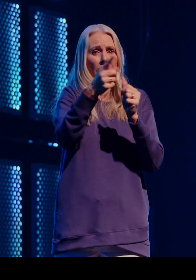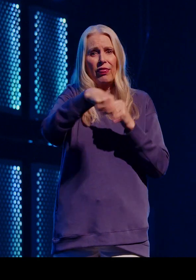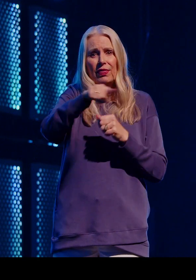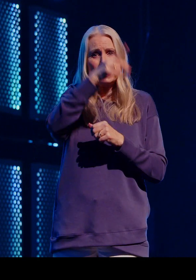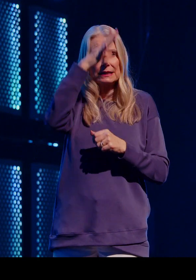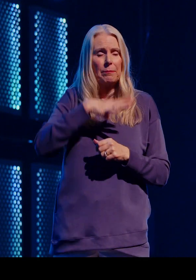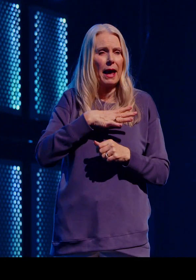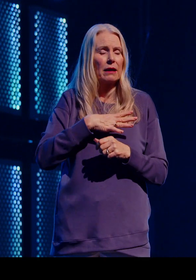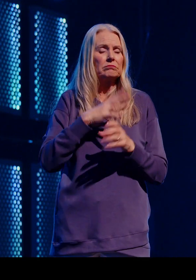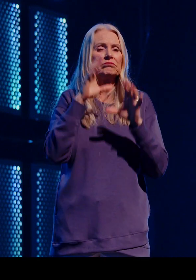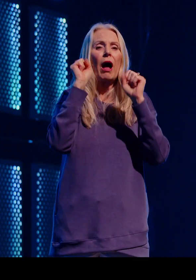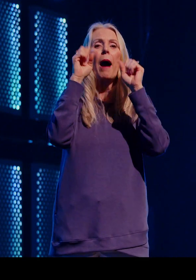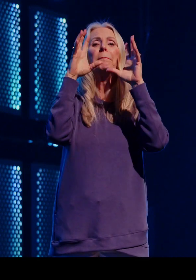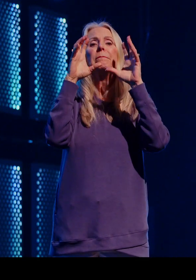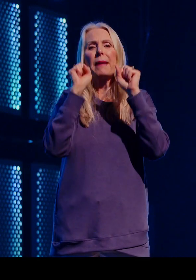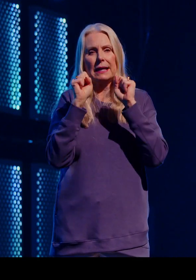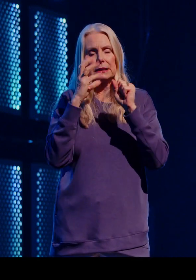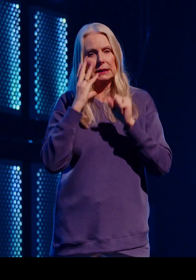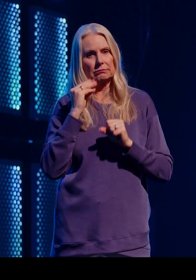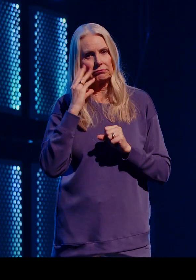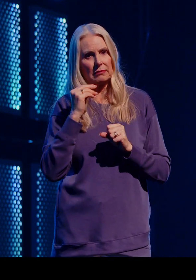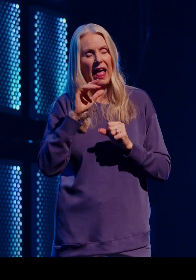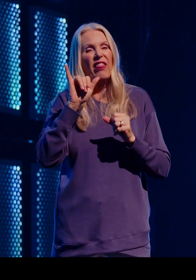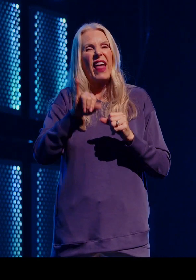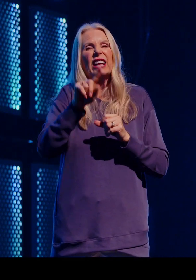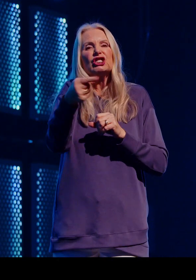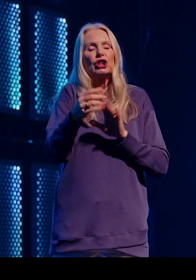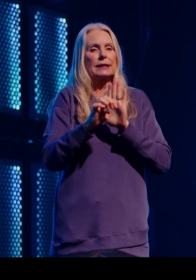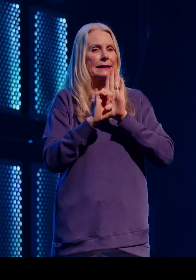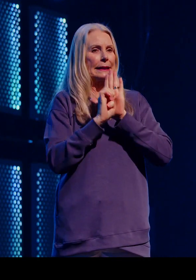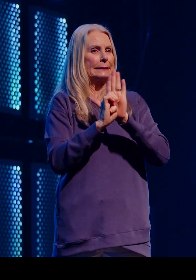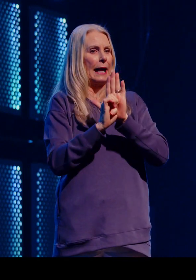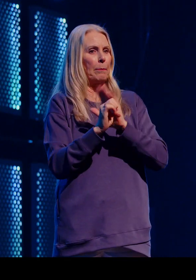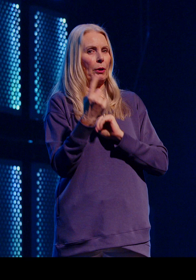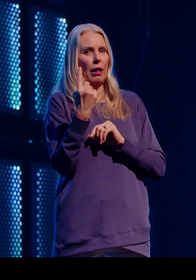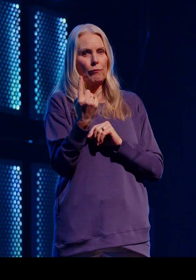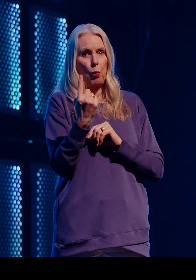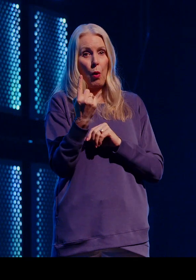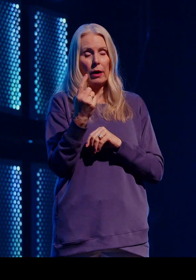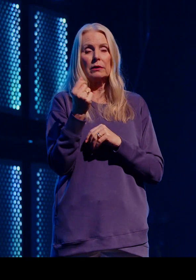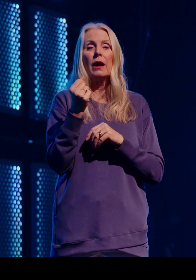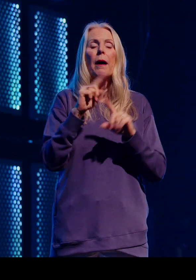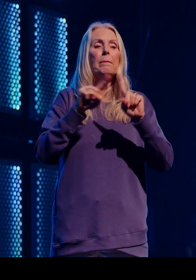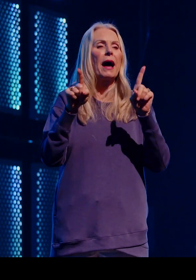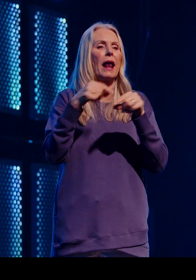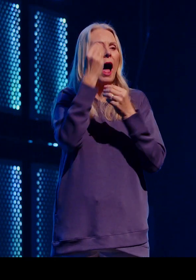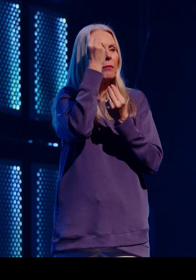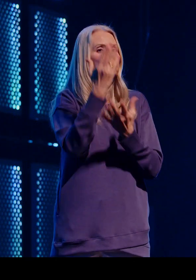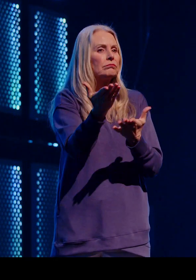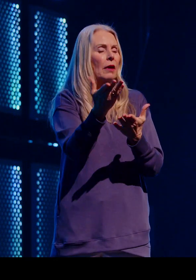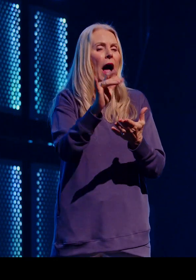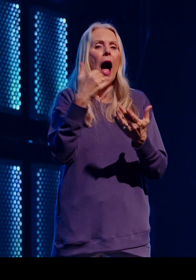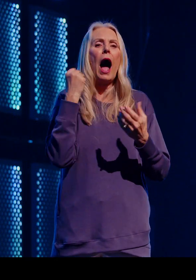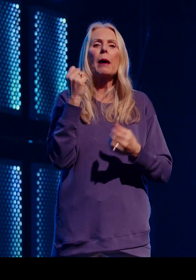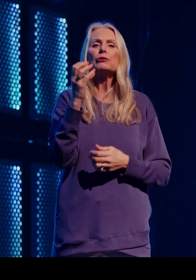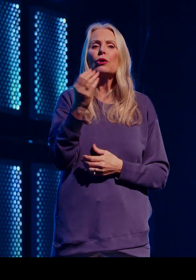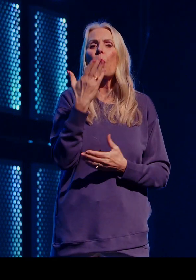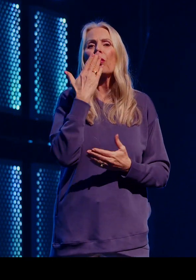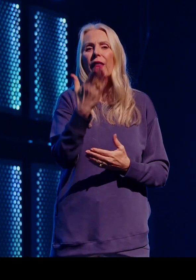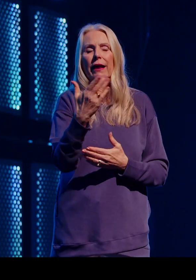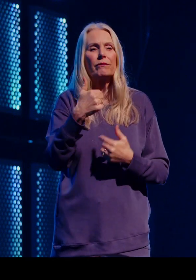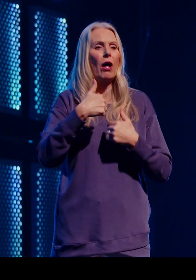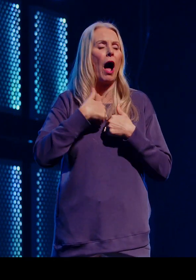some amazing men here at the Grove, and this is just a sample of them. And so I tell you what, I'm so thankful. I come